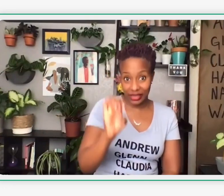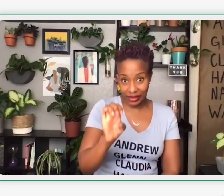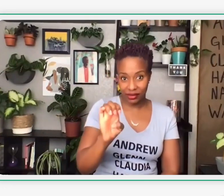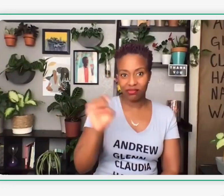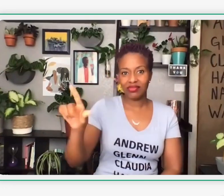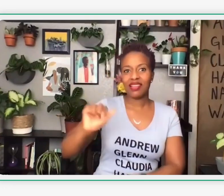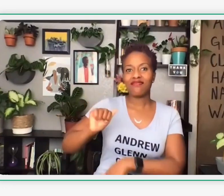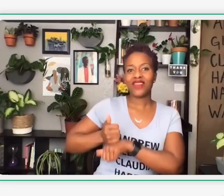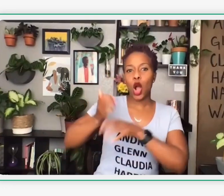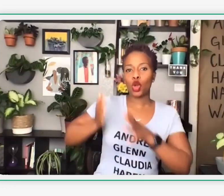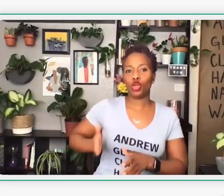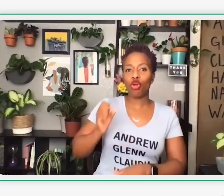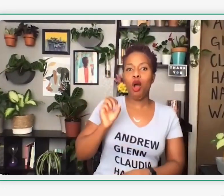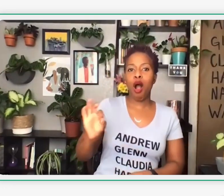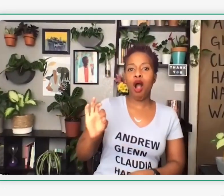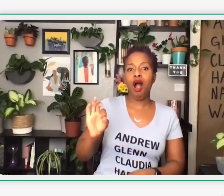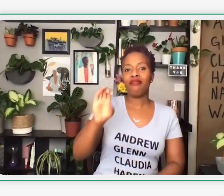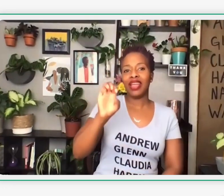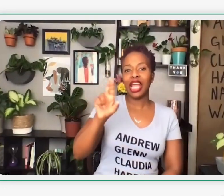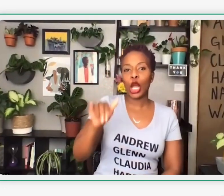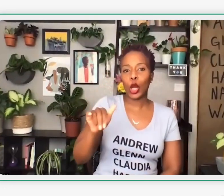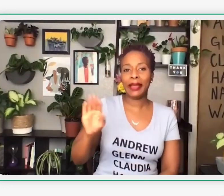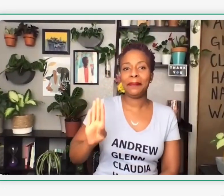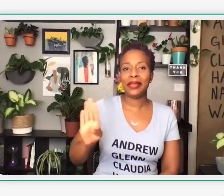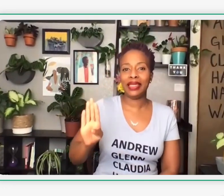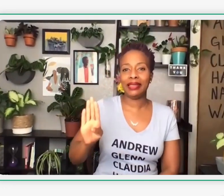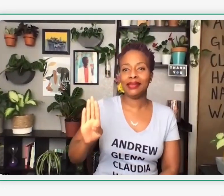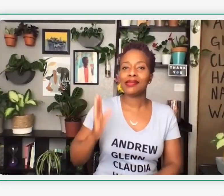Olowi. She is the founder of Curry Bee.